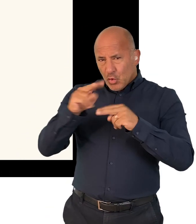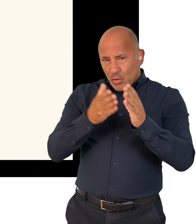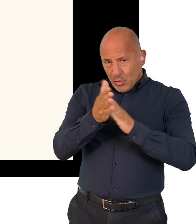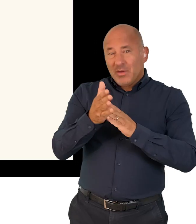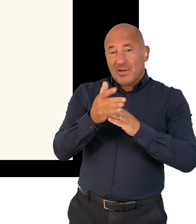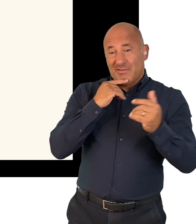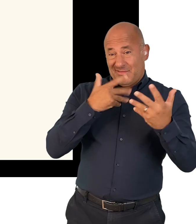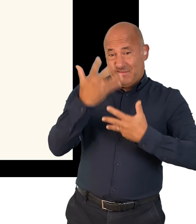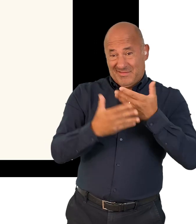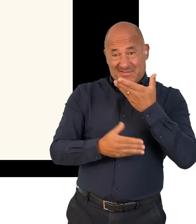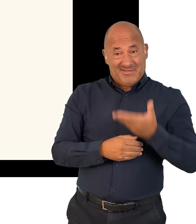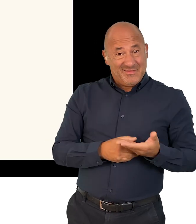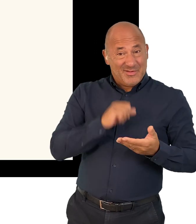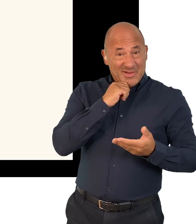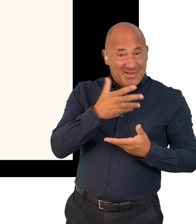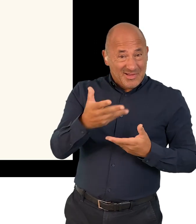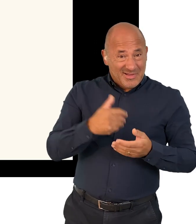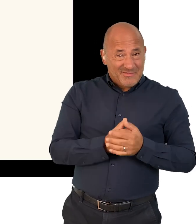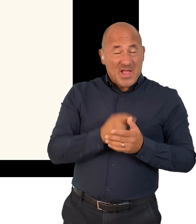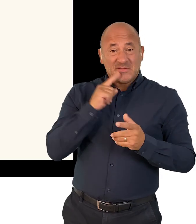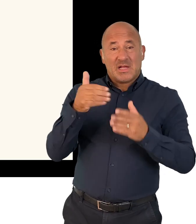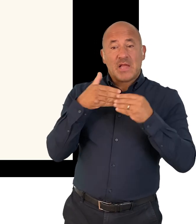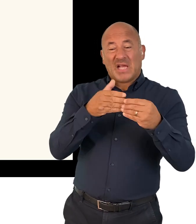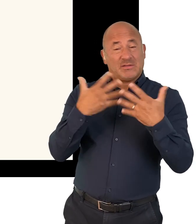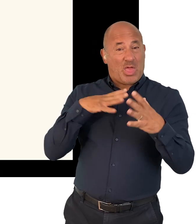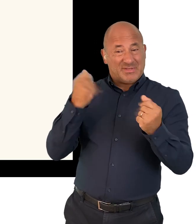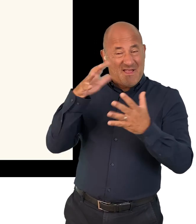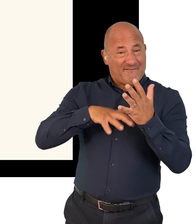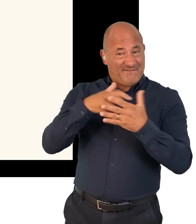these slides and in the published guidance for applicants.